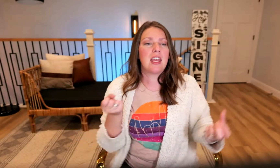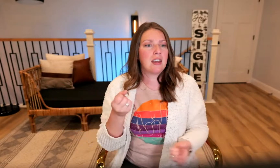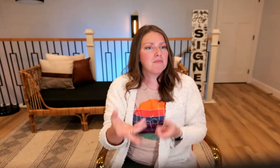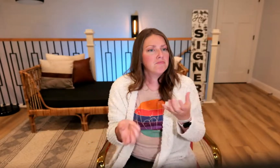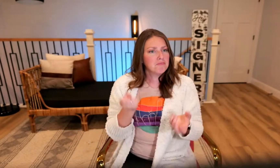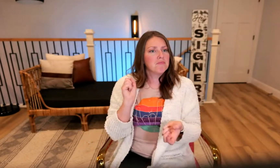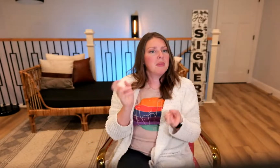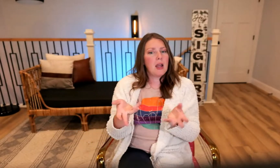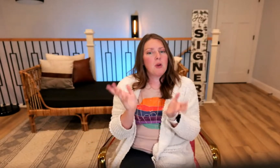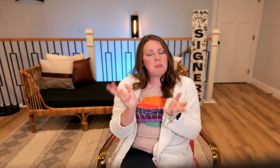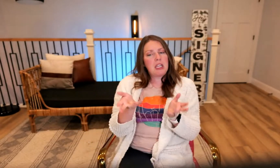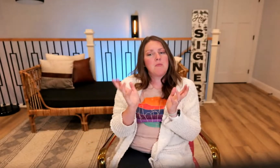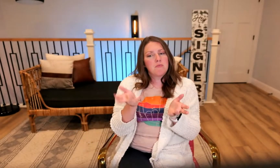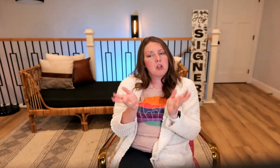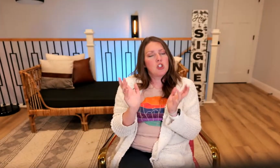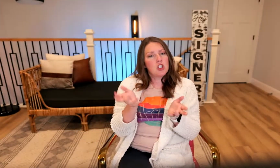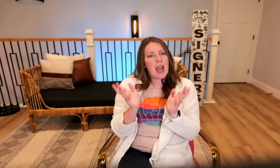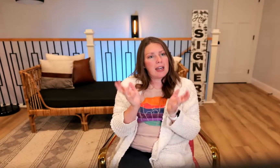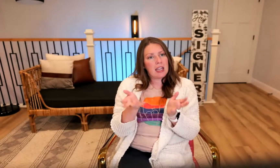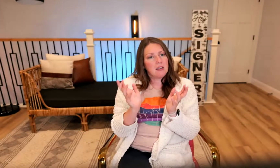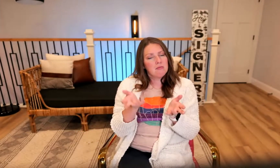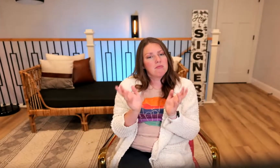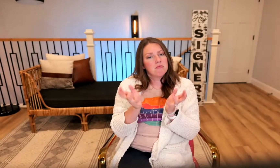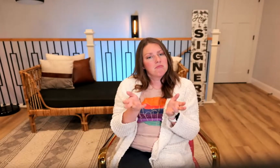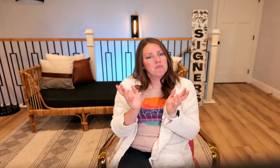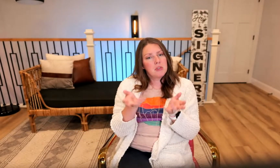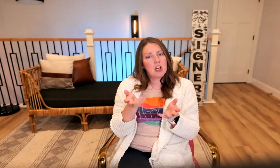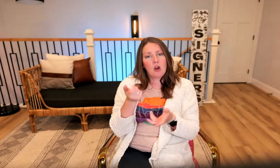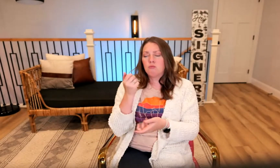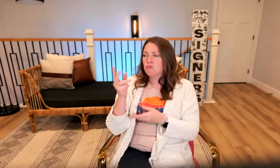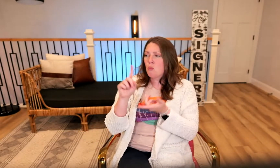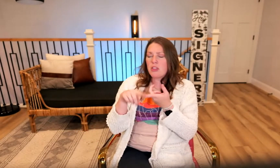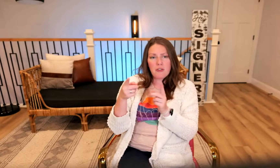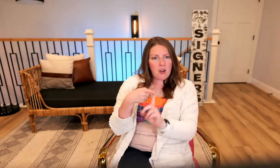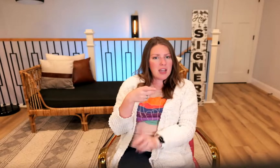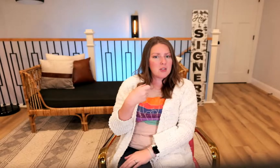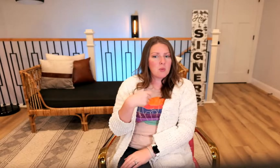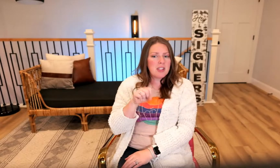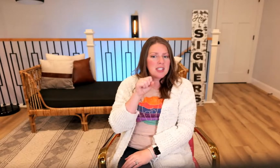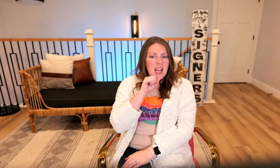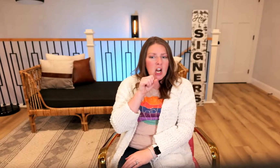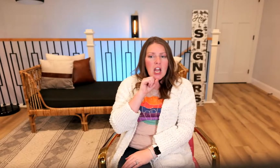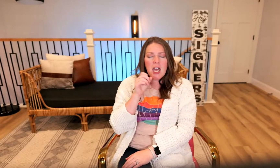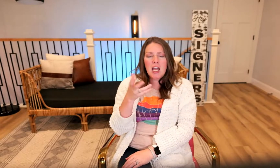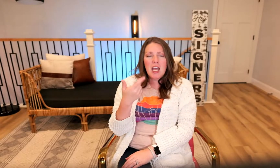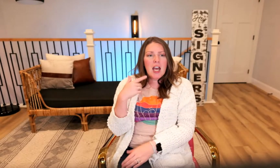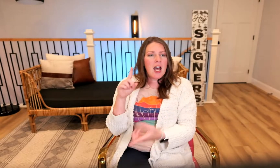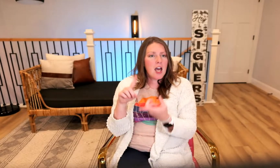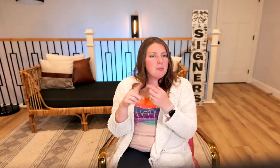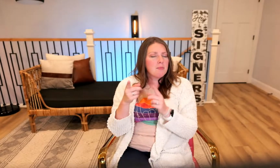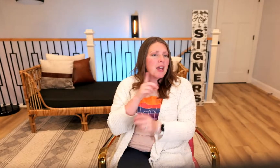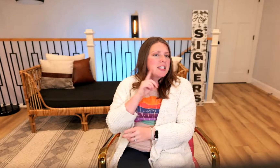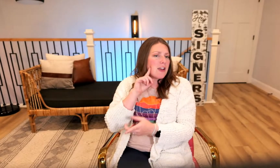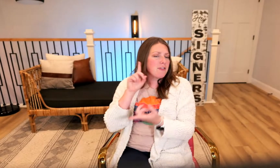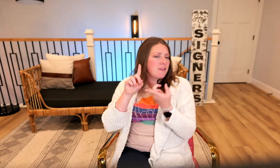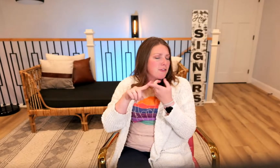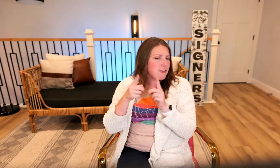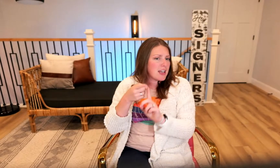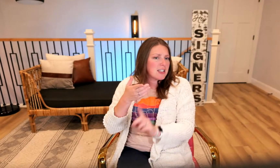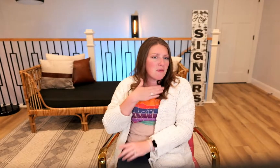than I would be chatting, you know, with a friend, with Sarah, a deaf friend of